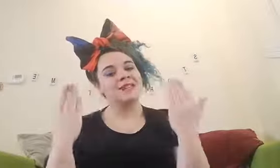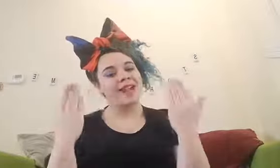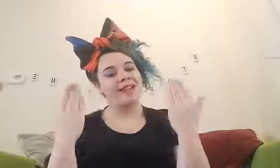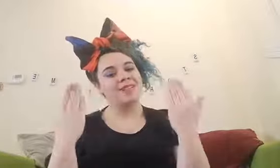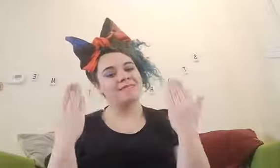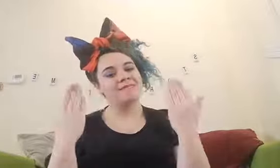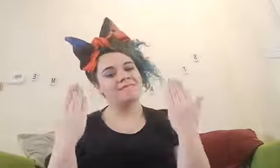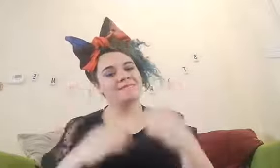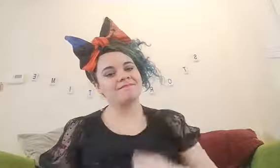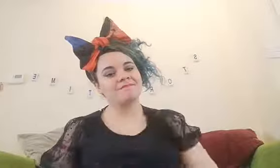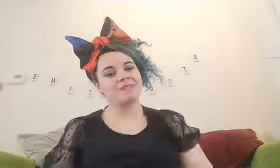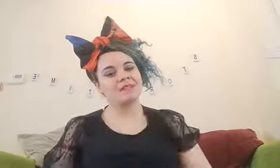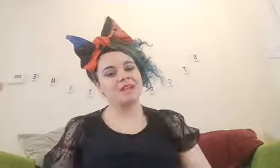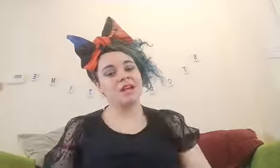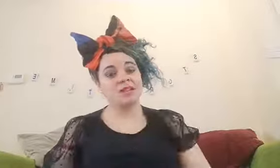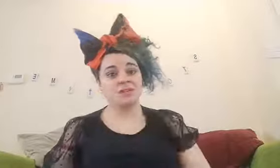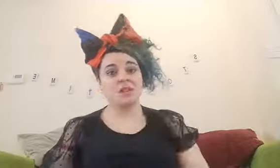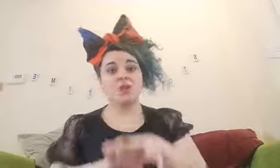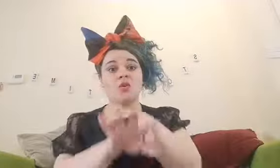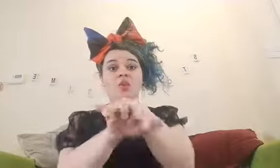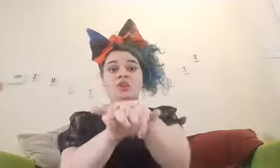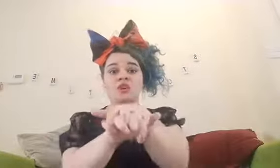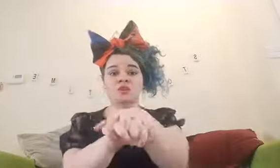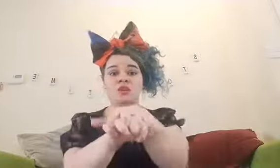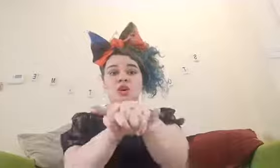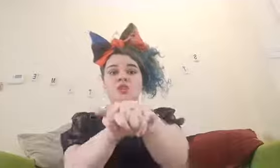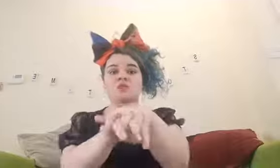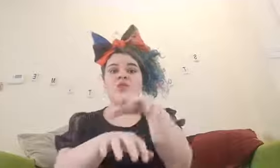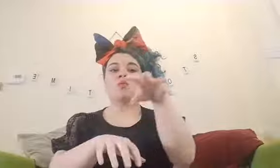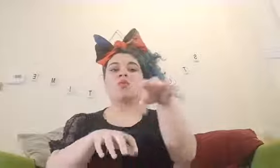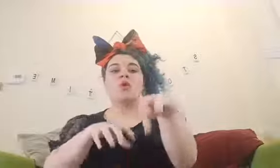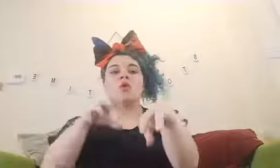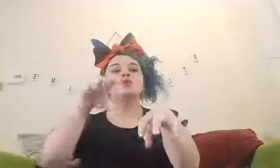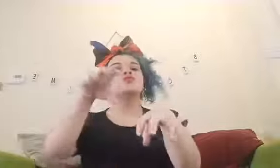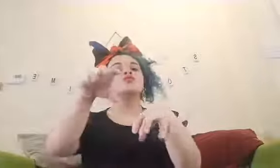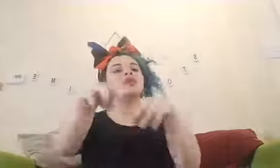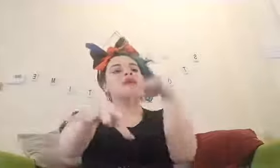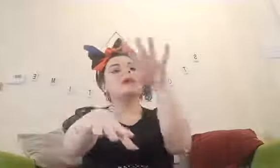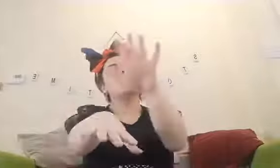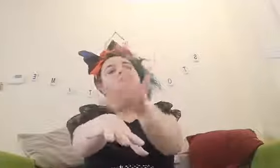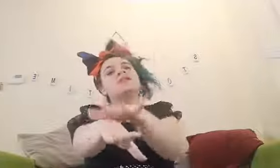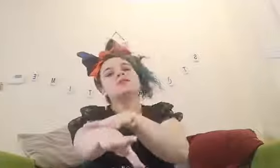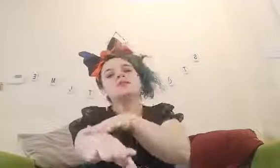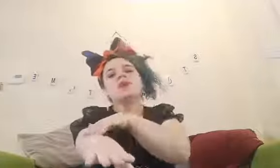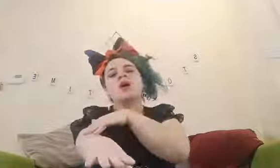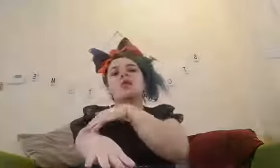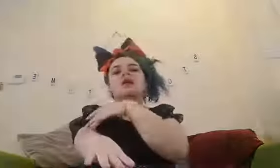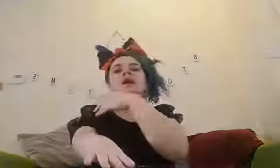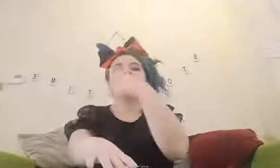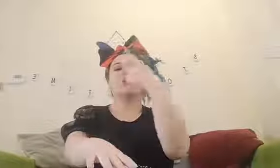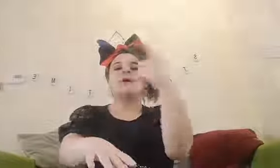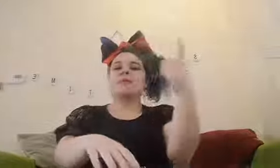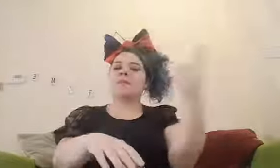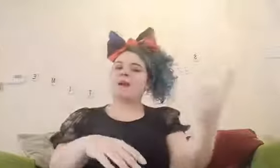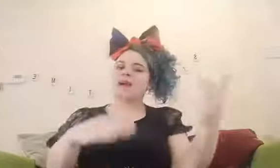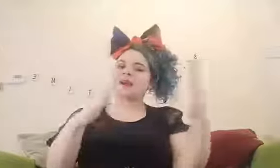day. And so Turtle walked really slowly back to